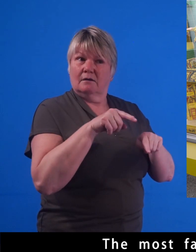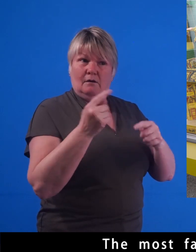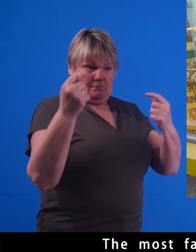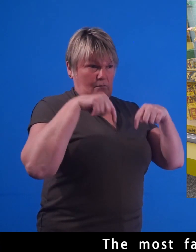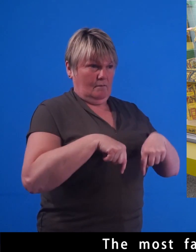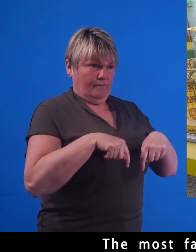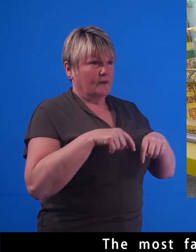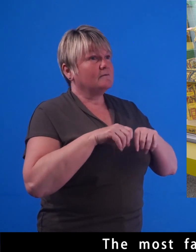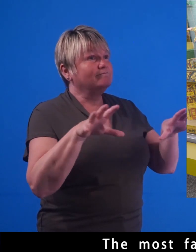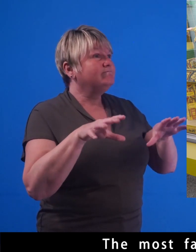1660.